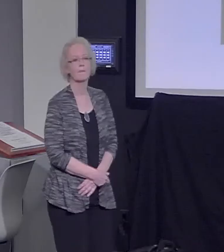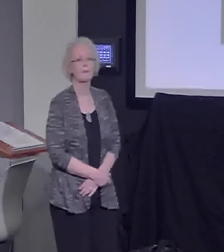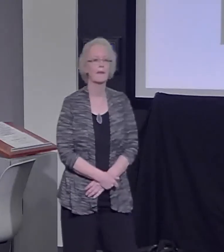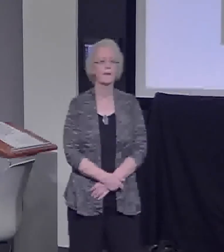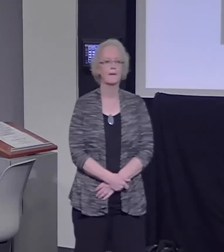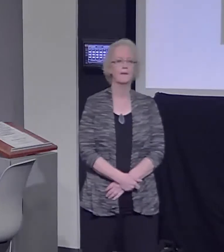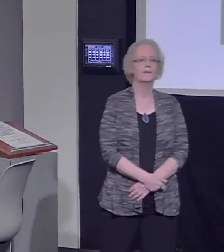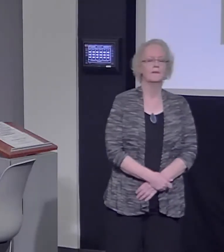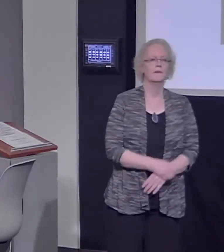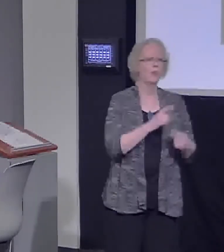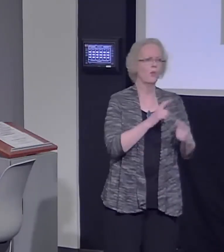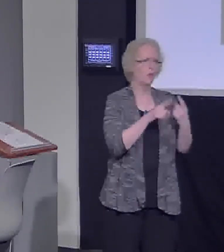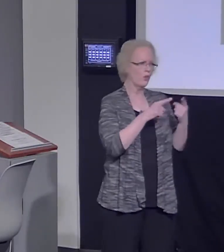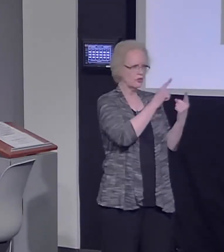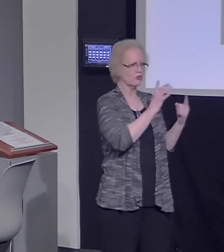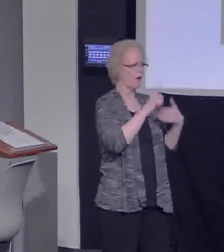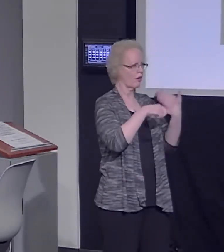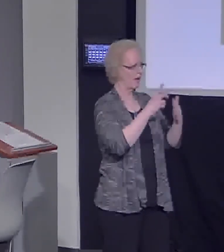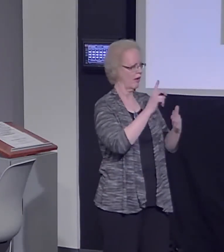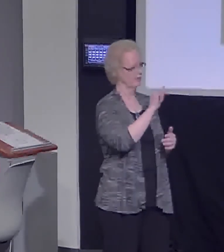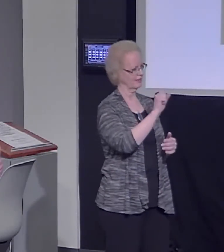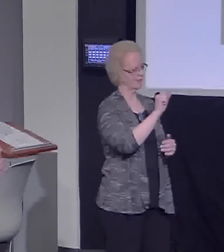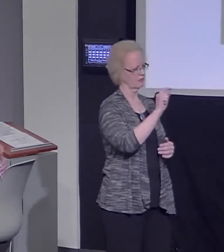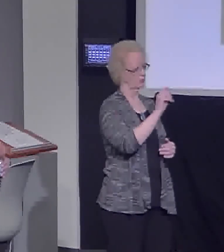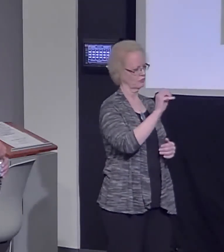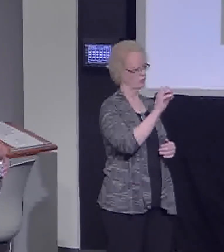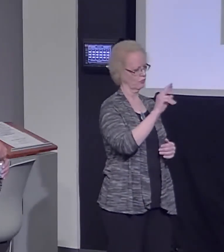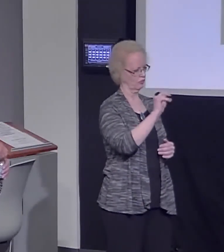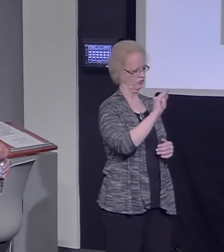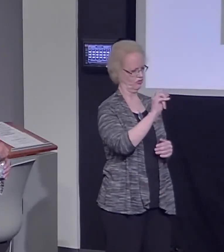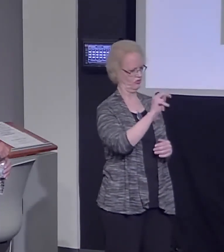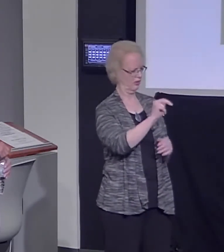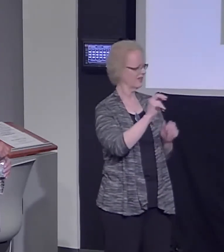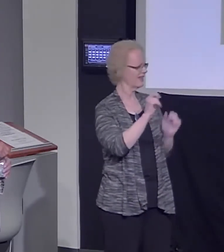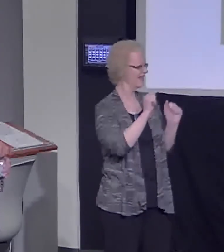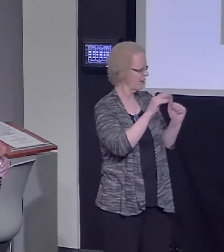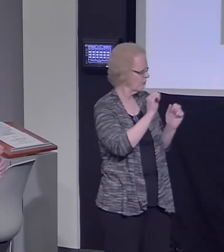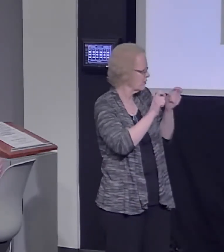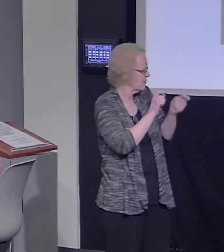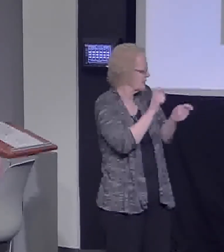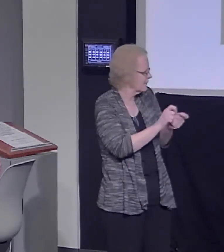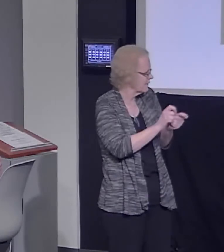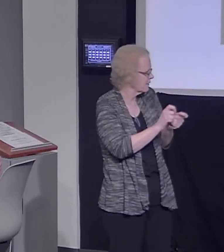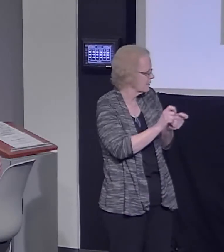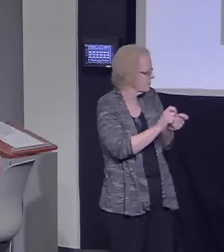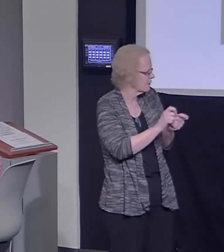When you talk about distortions, could you be more specific what you're referring to?